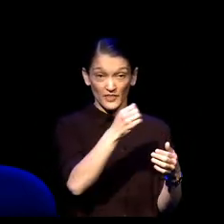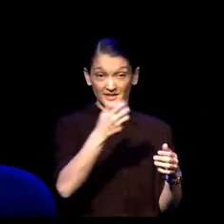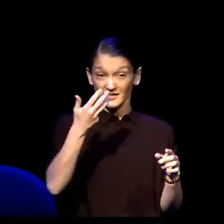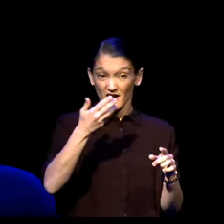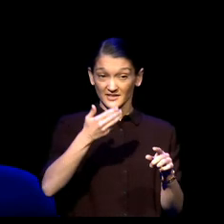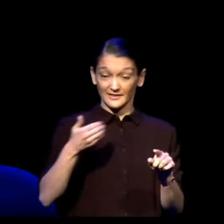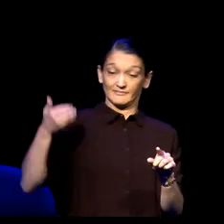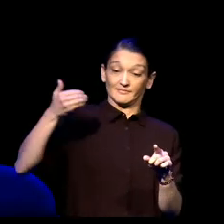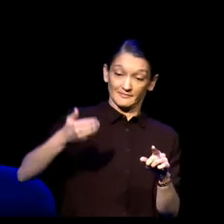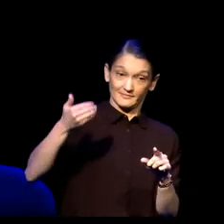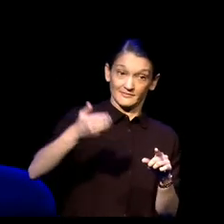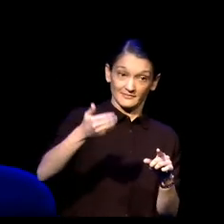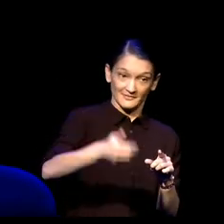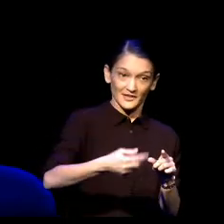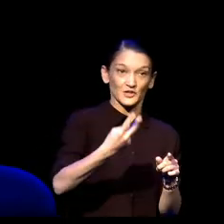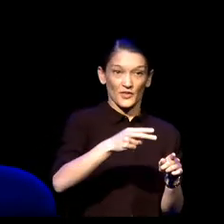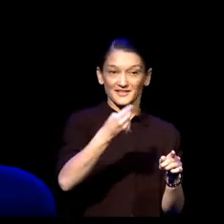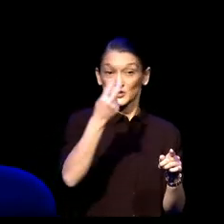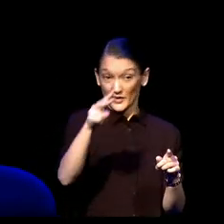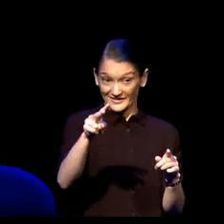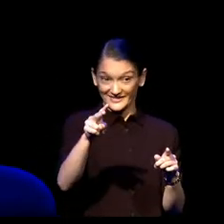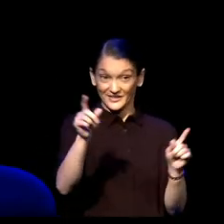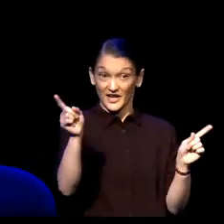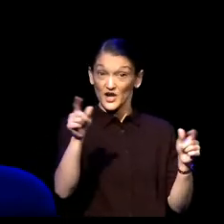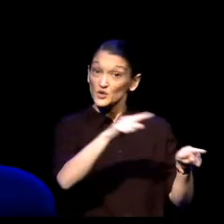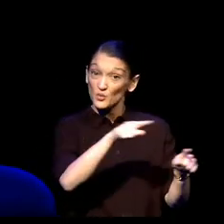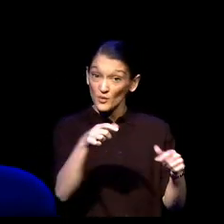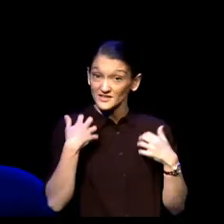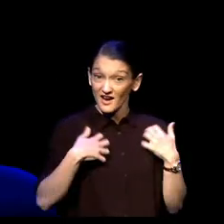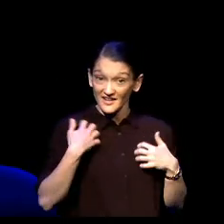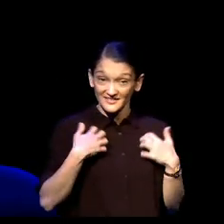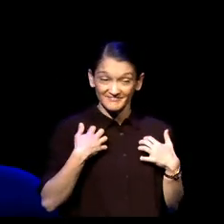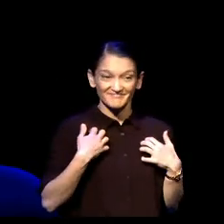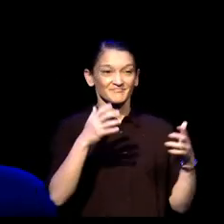2019 and 2020. Are you excited?